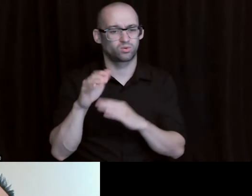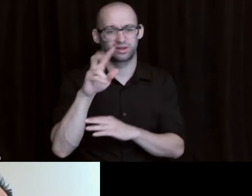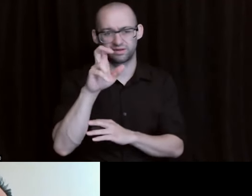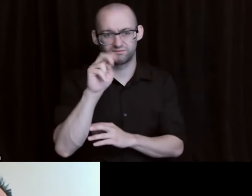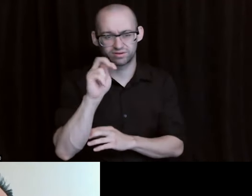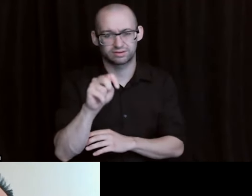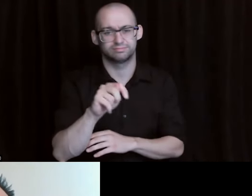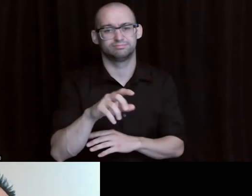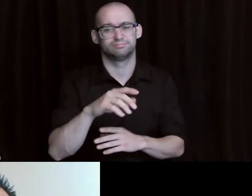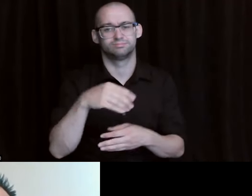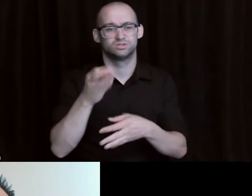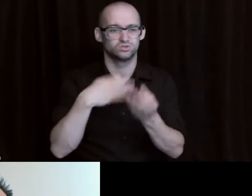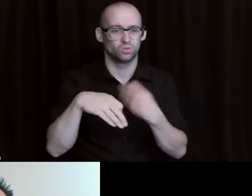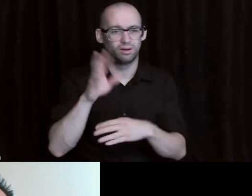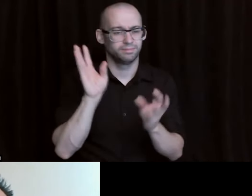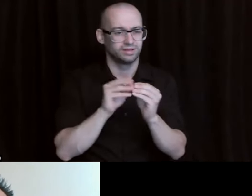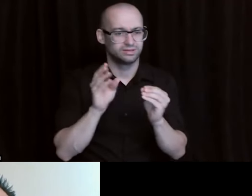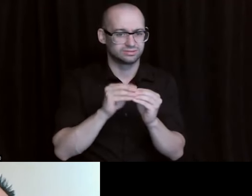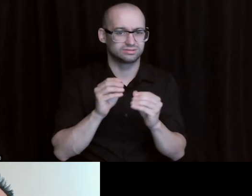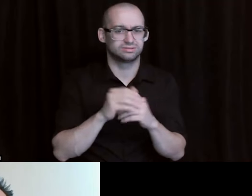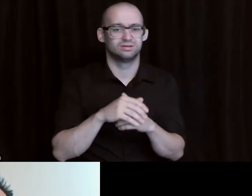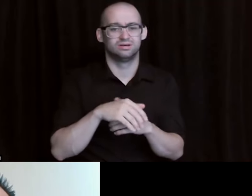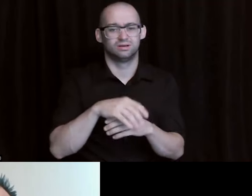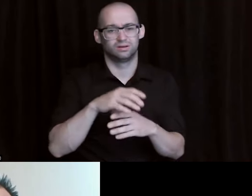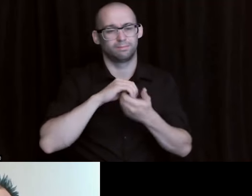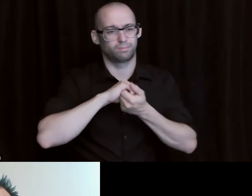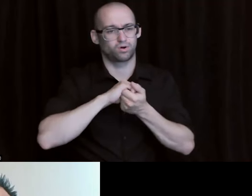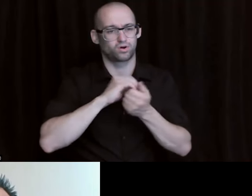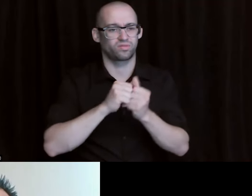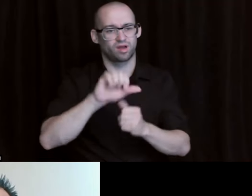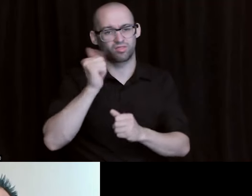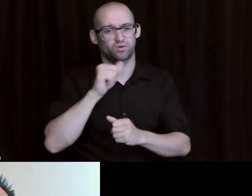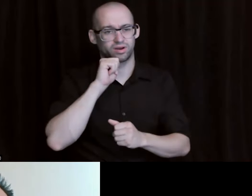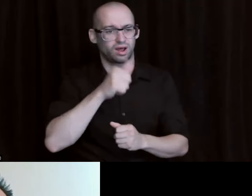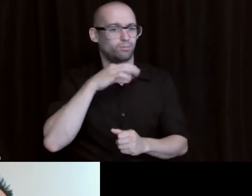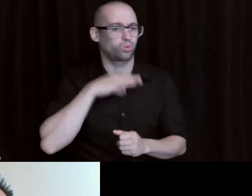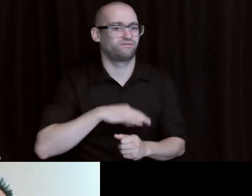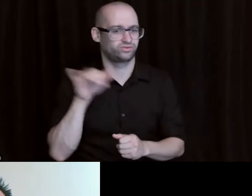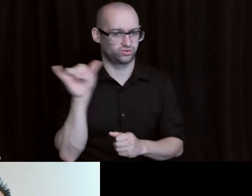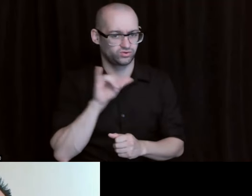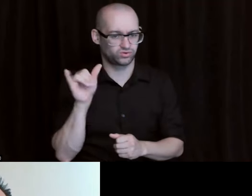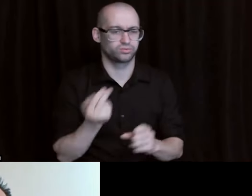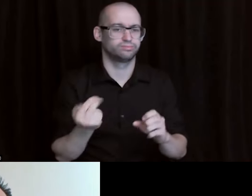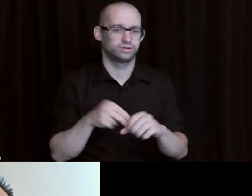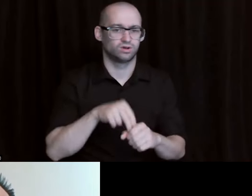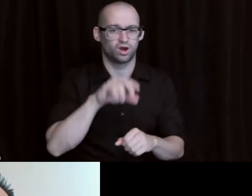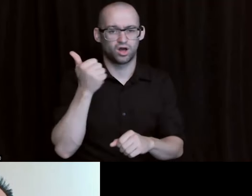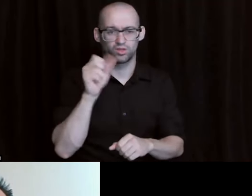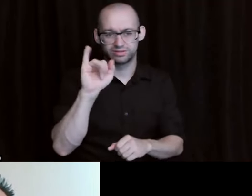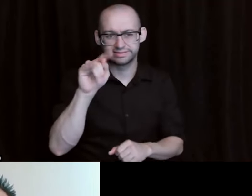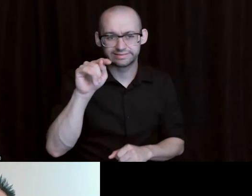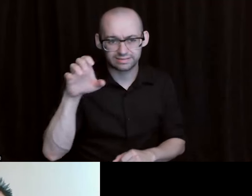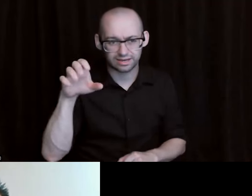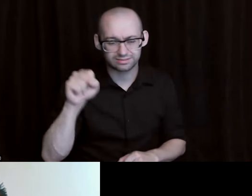swap meets, And we partnered out with other nonprofits as well to participate at other sites and give